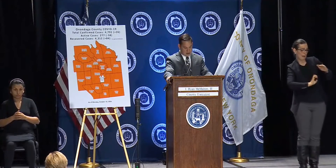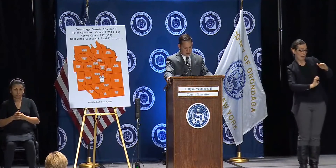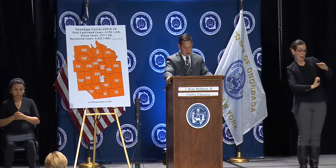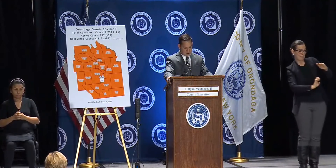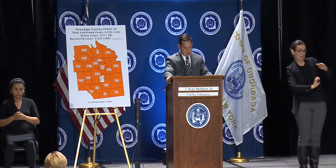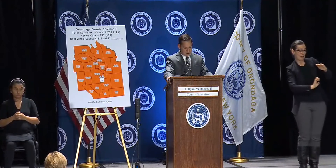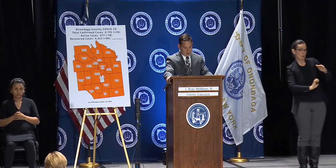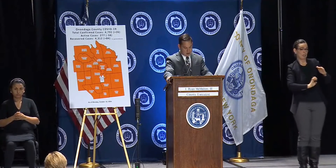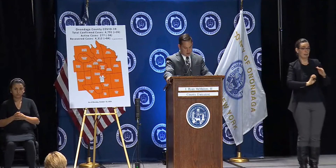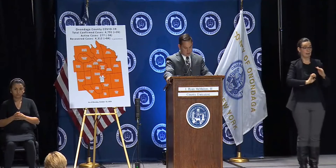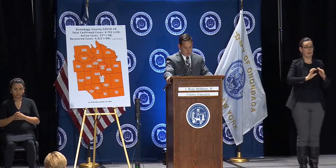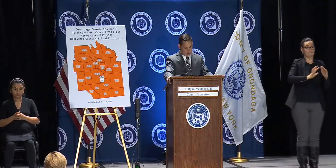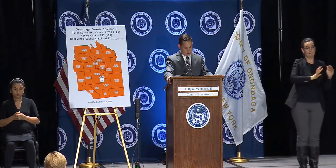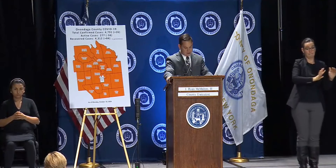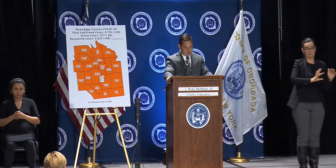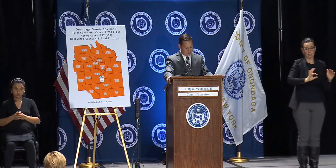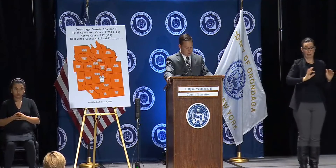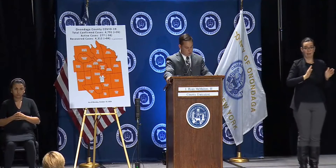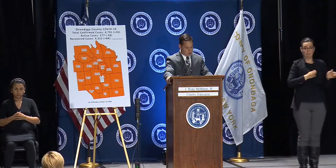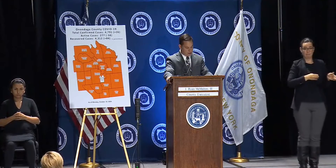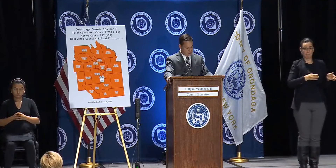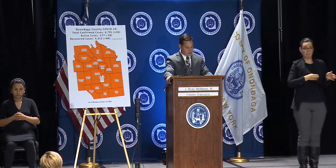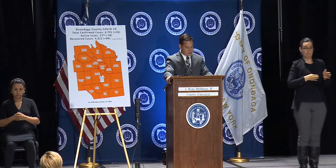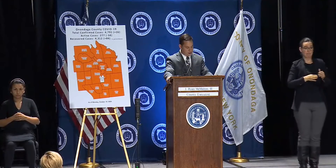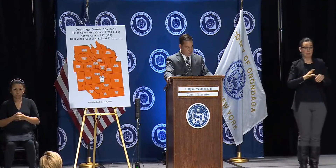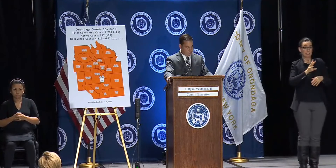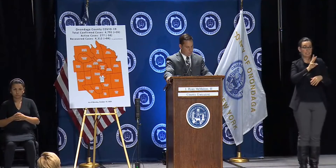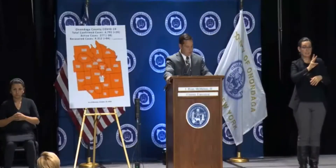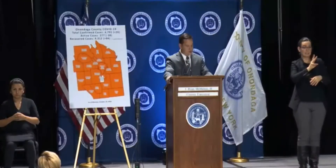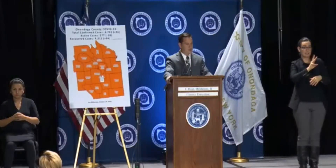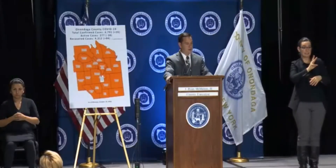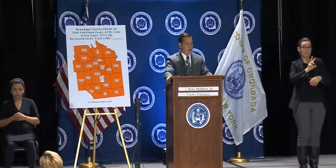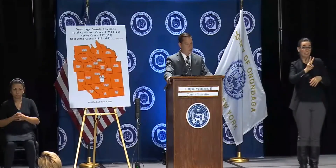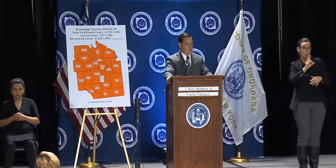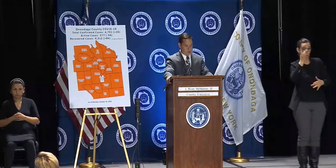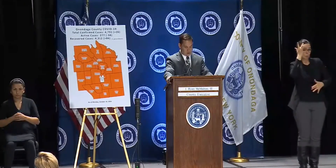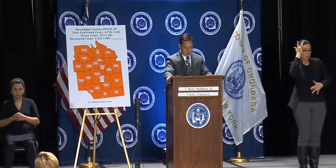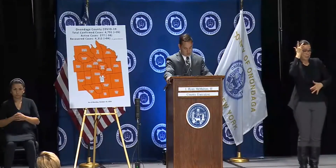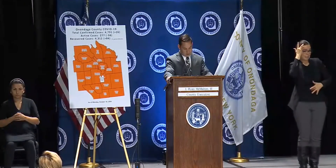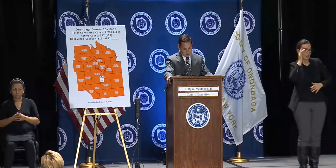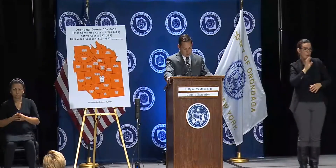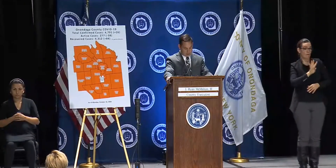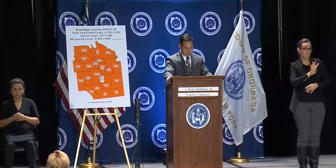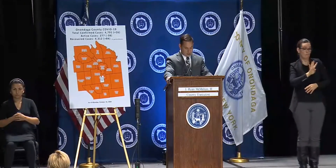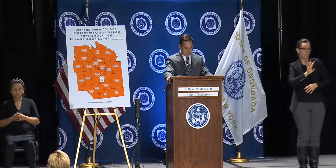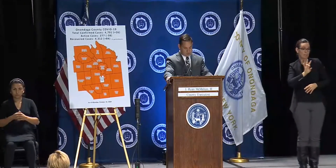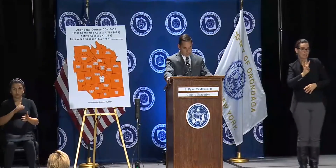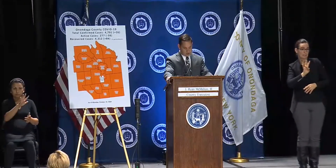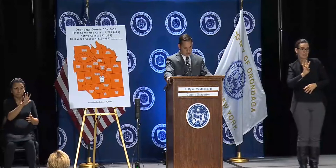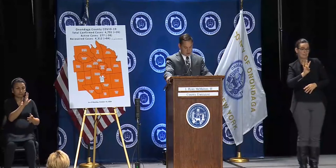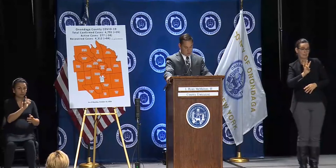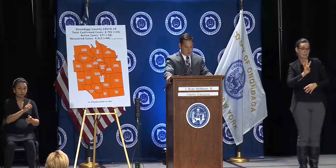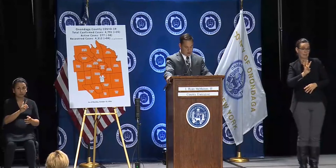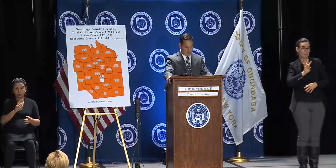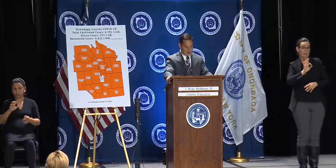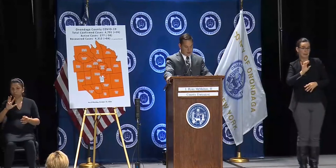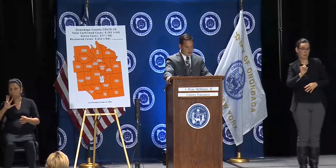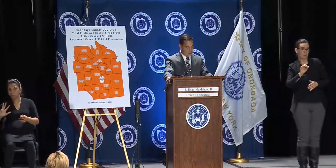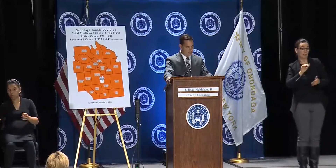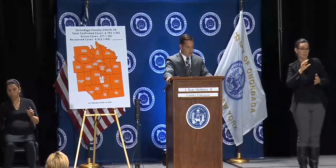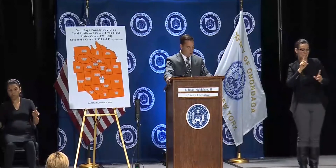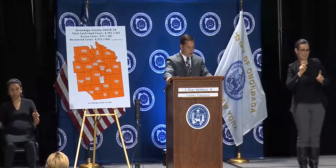to 9. We've had 62 cases out of the 4791. Your 10 to 14, we've